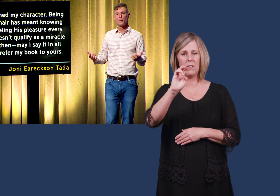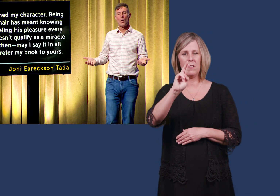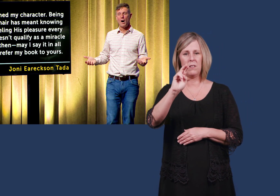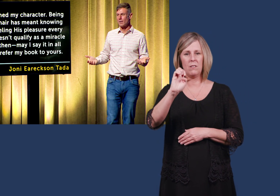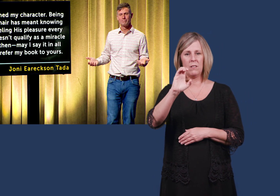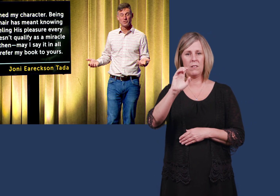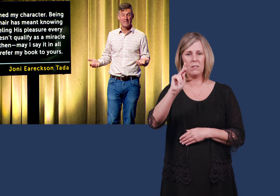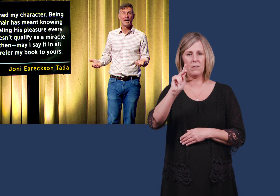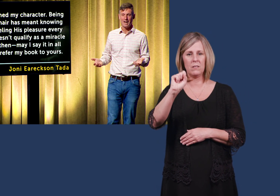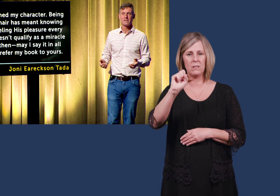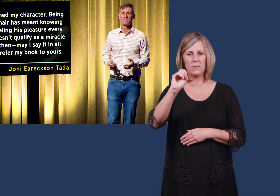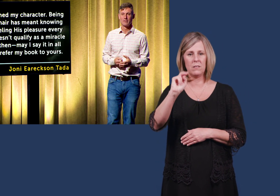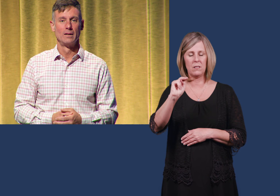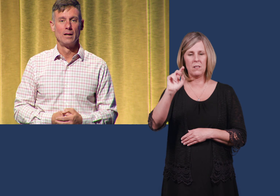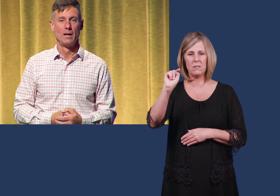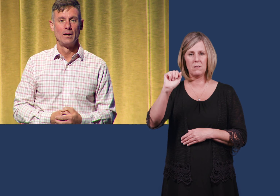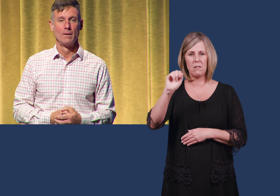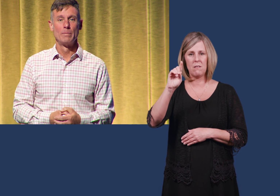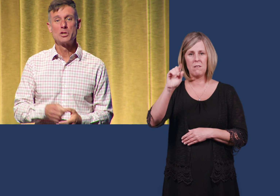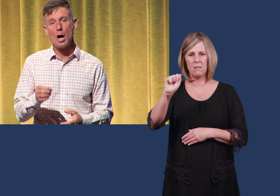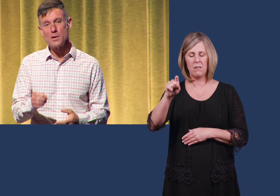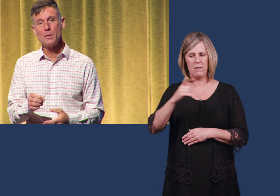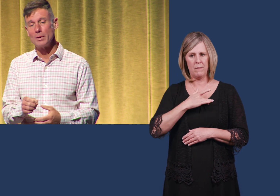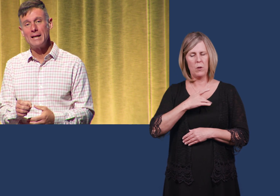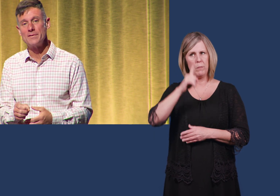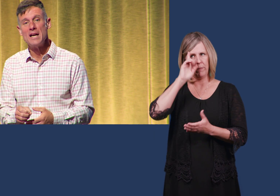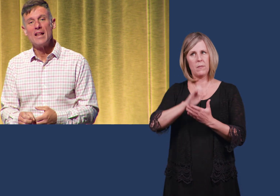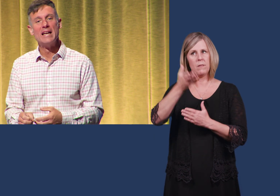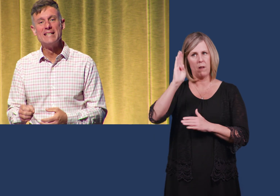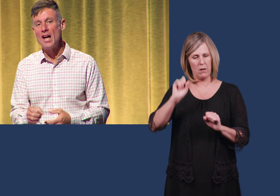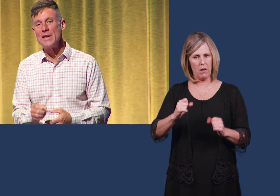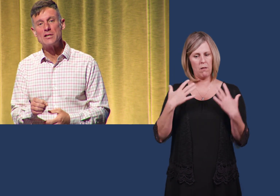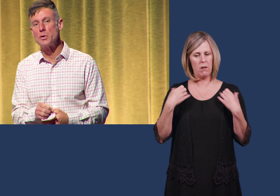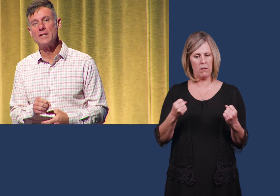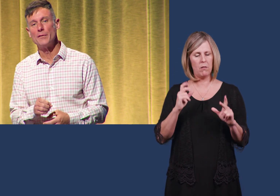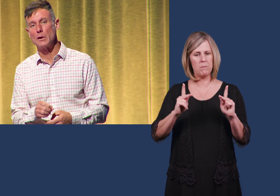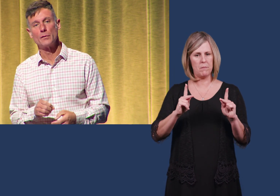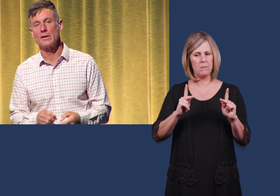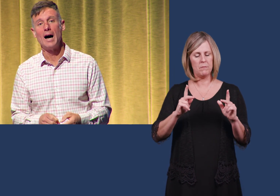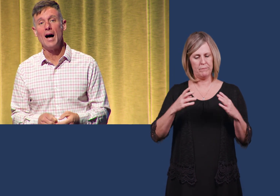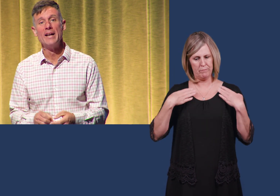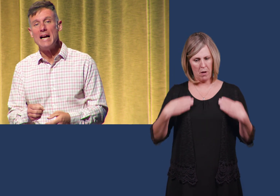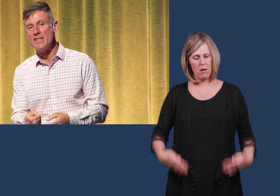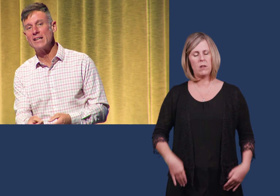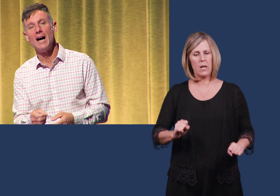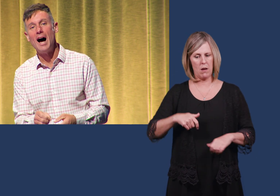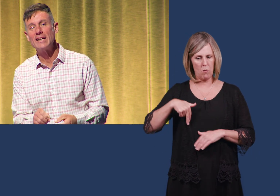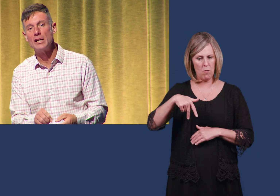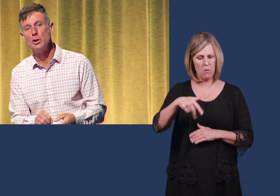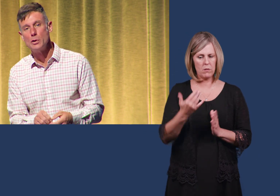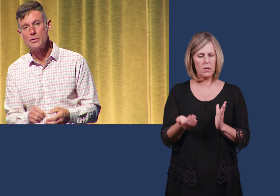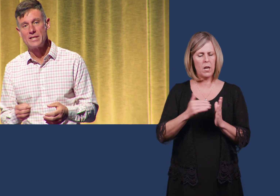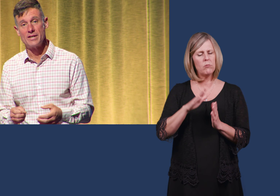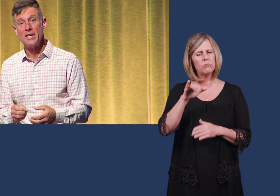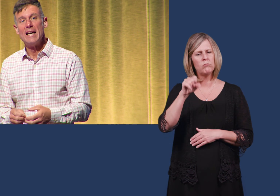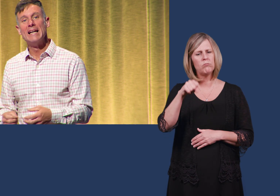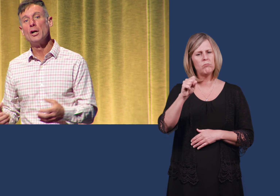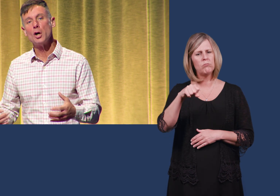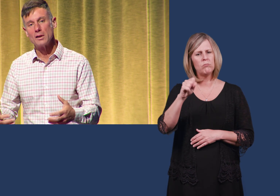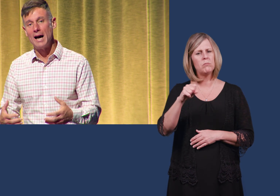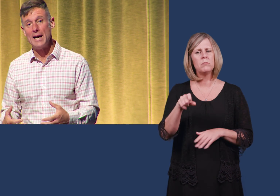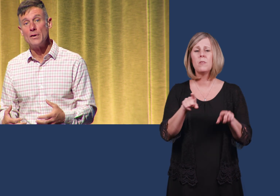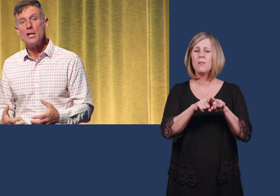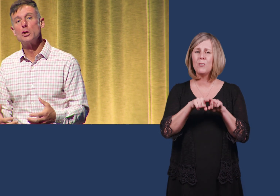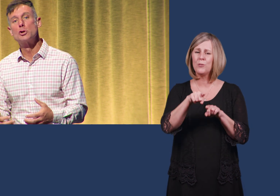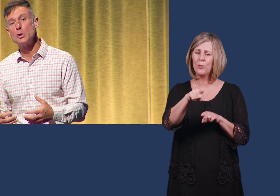that she could walk? She does. But she also believes that nothing is too difficult for God and that God can use this in